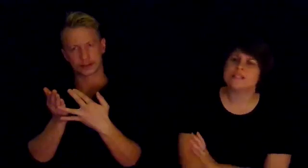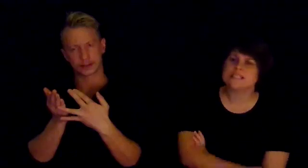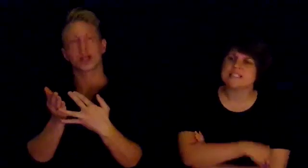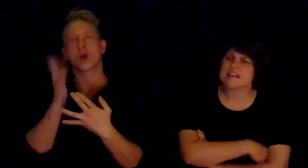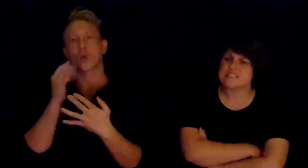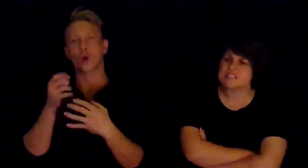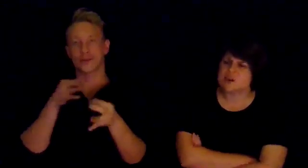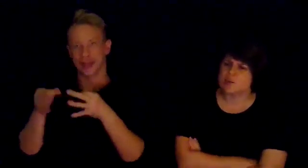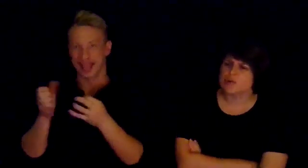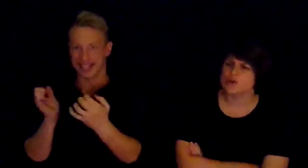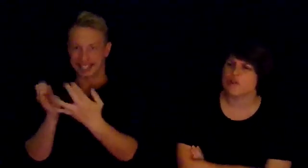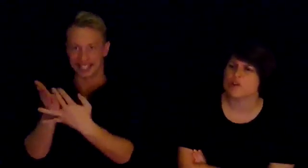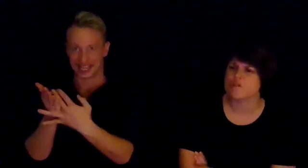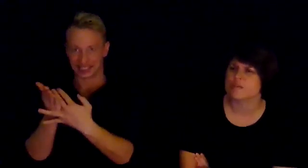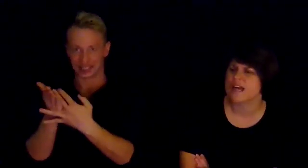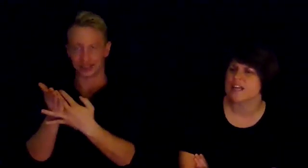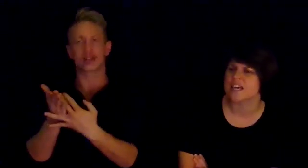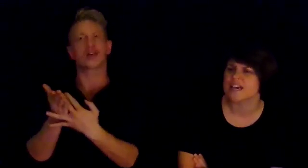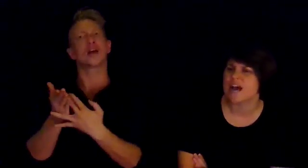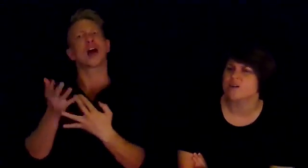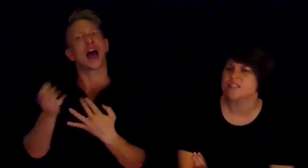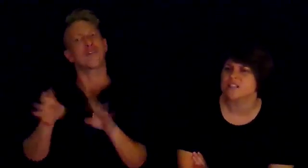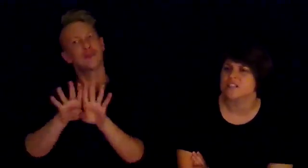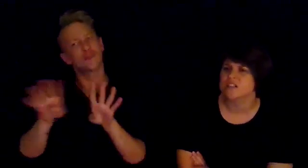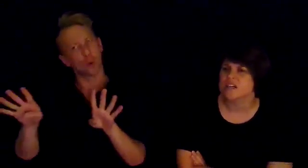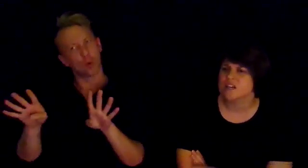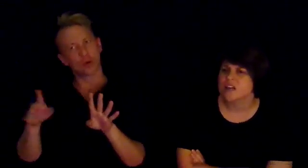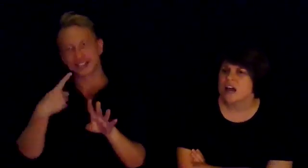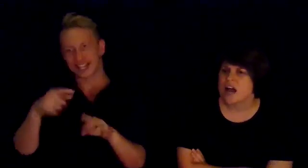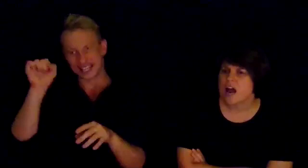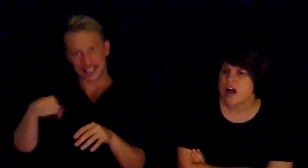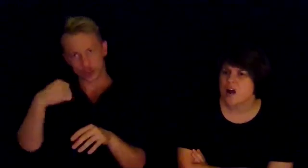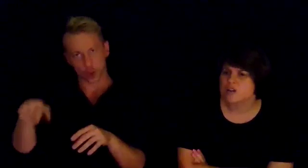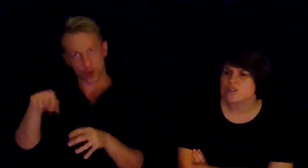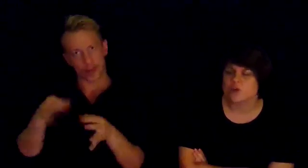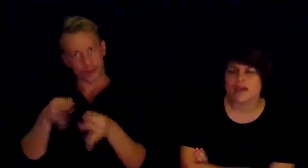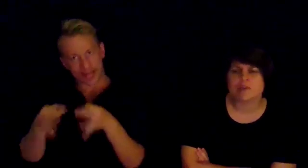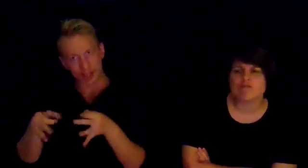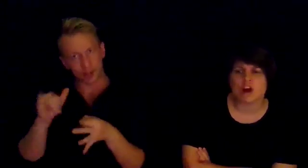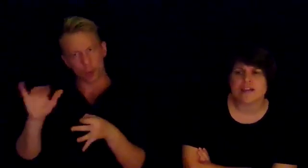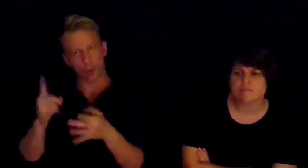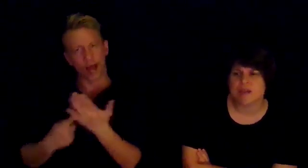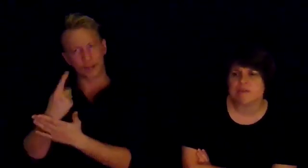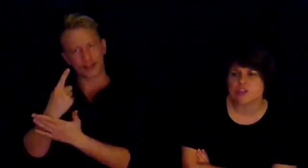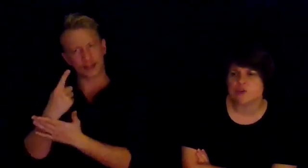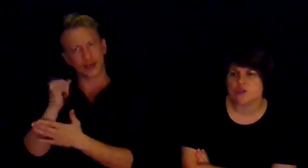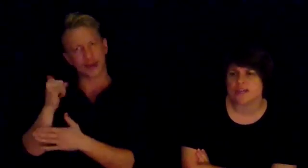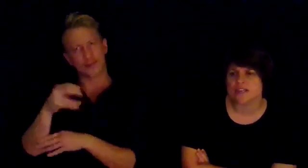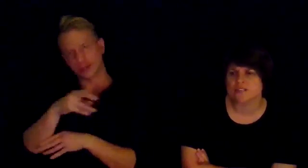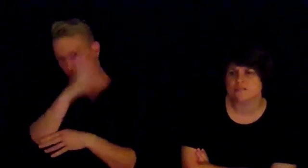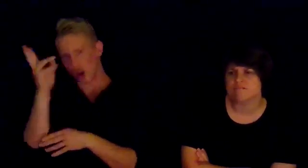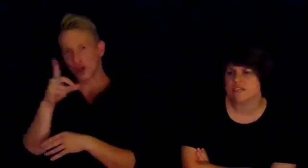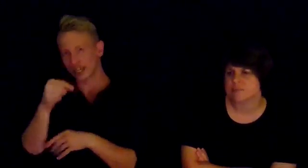a board that discusses the approval of the plan? Like, how does it? So maybe Ryan, maybe